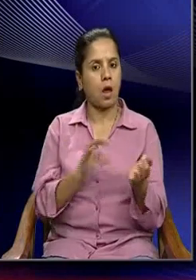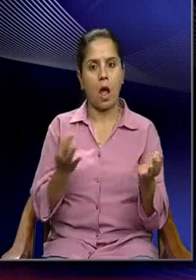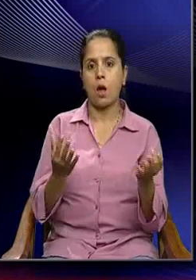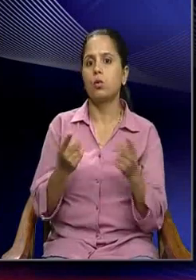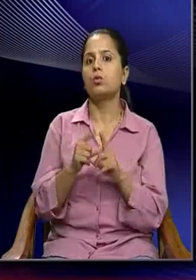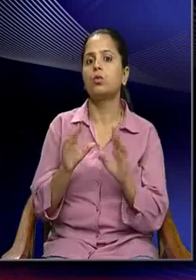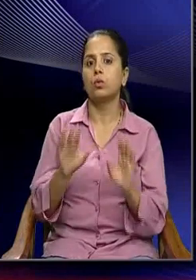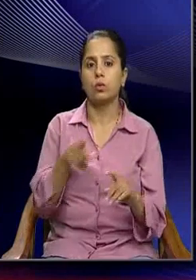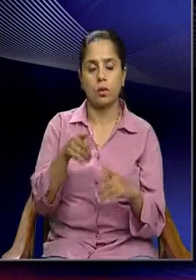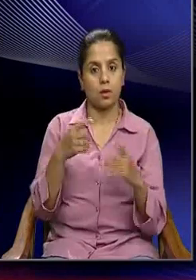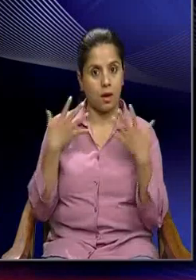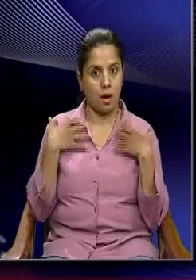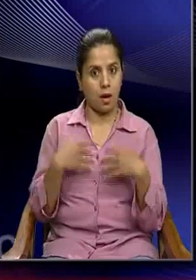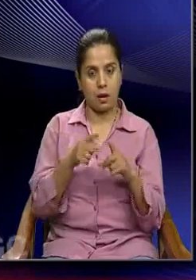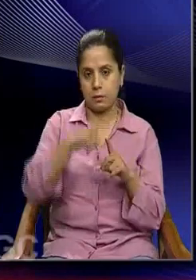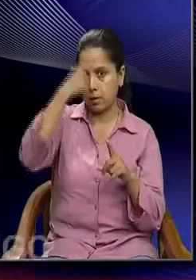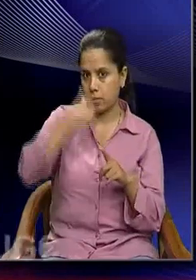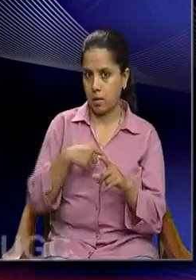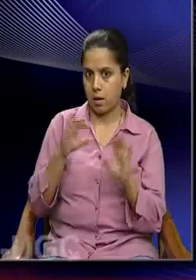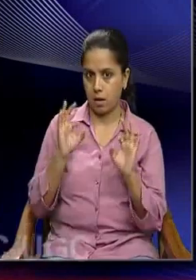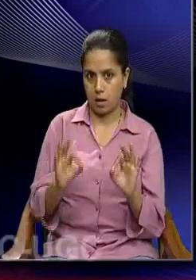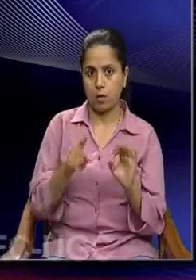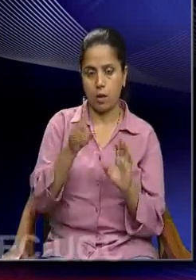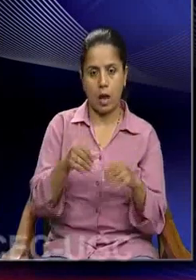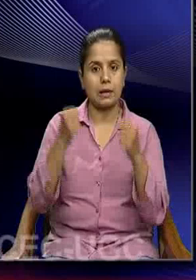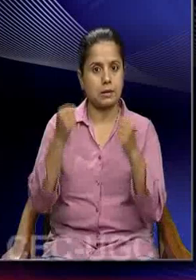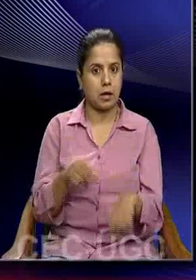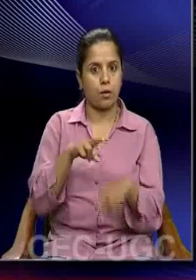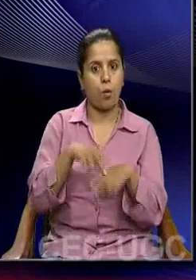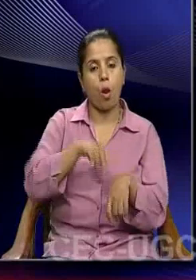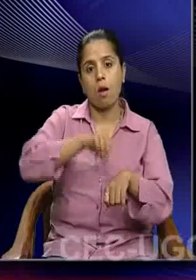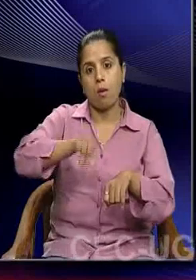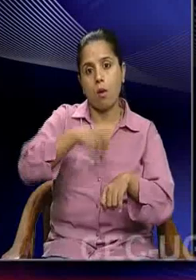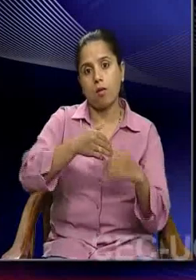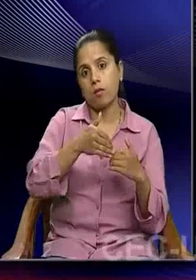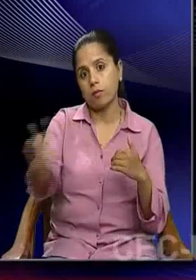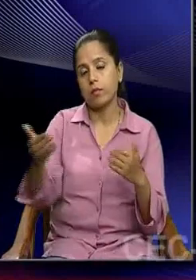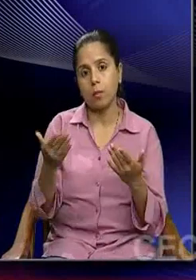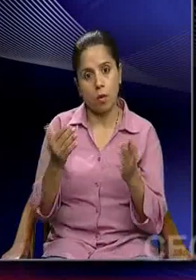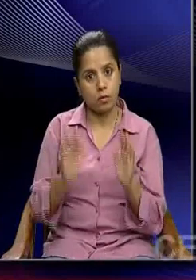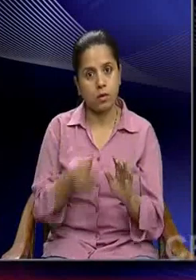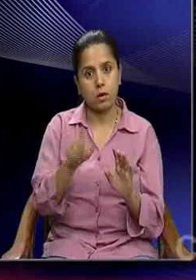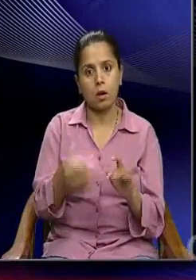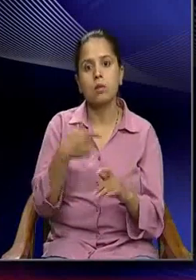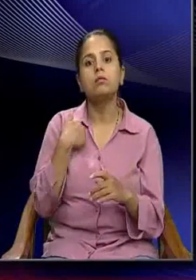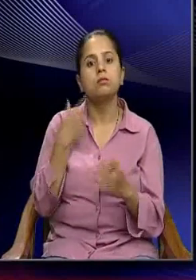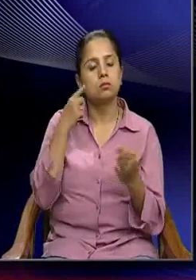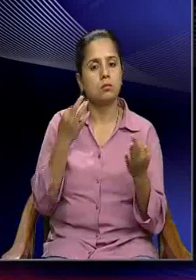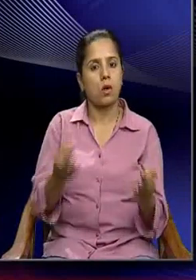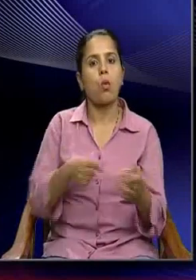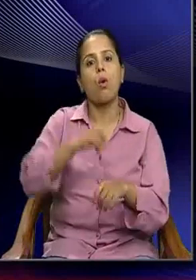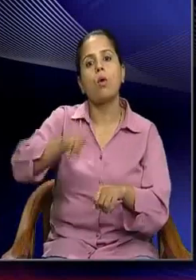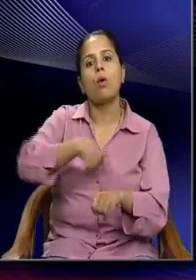Fine. So when your body is disciplined, when your body can sit for long hours, you will be able to meditate for long